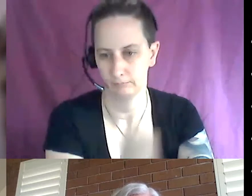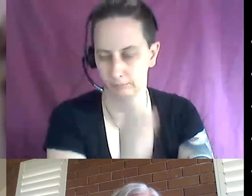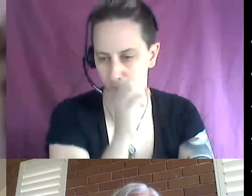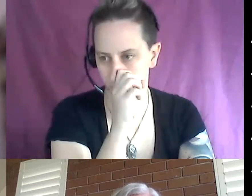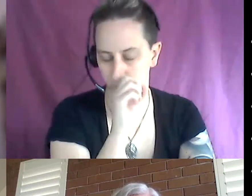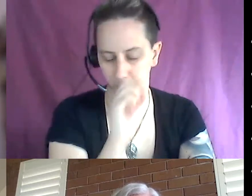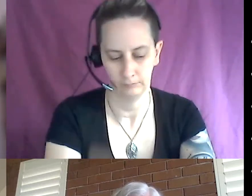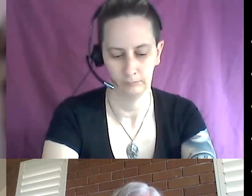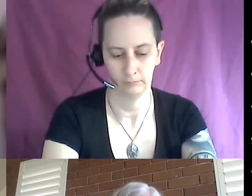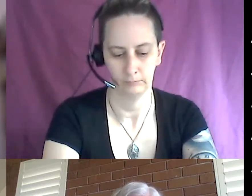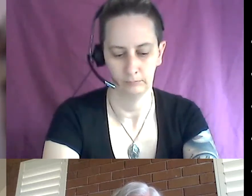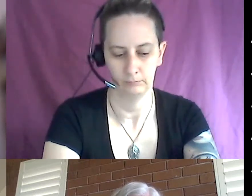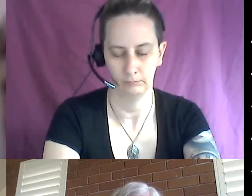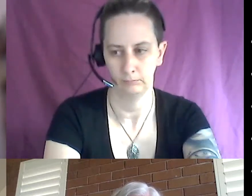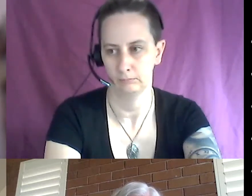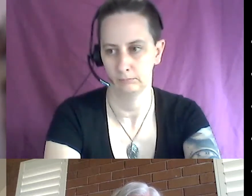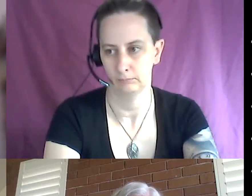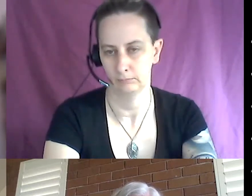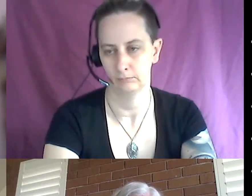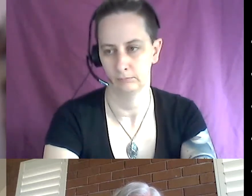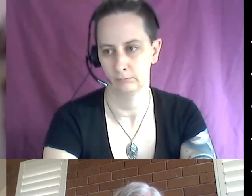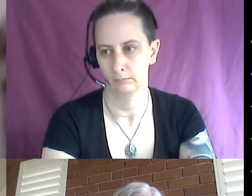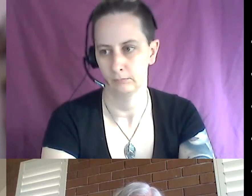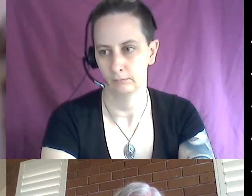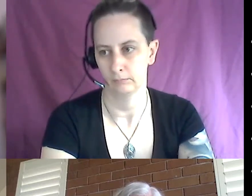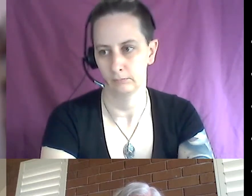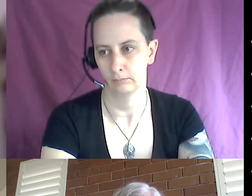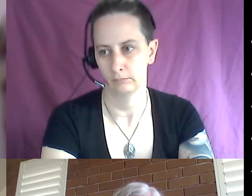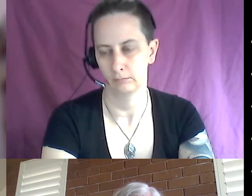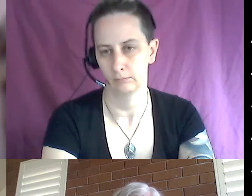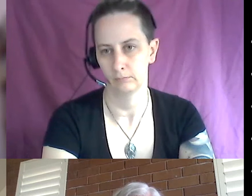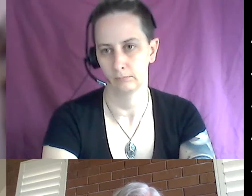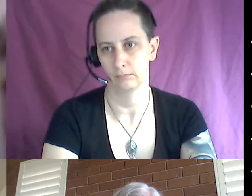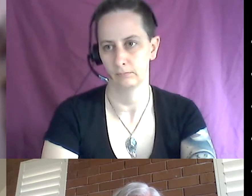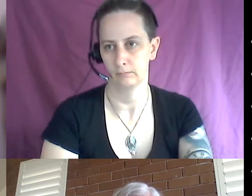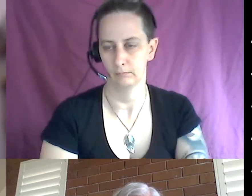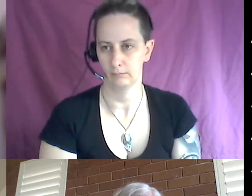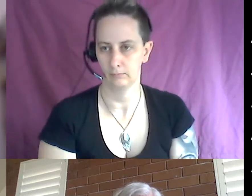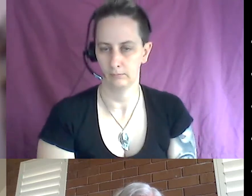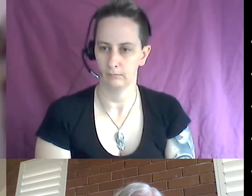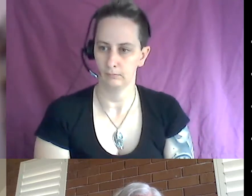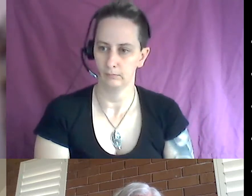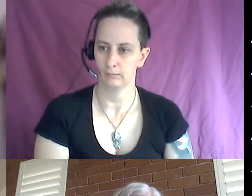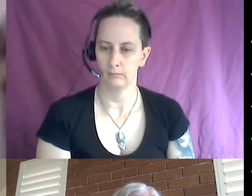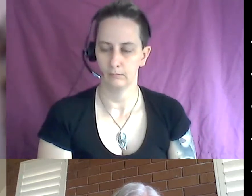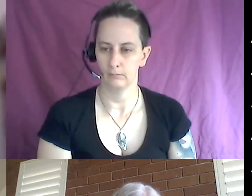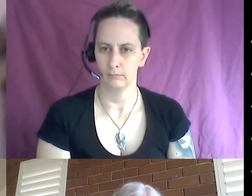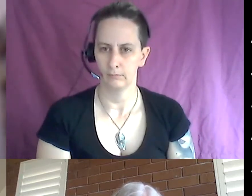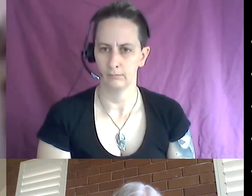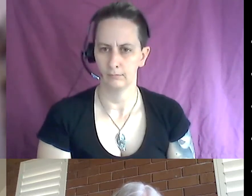But I think that contextual thinking is really the Q&A, like more discussion session.